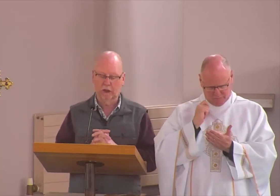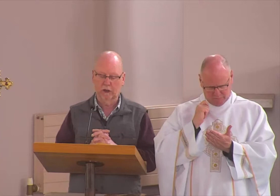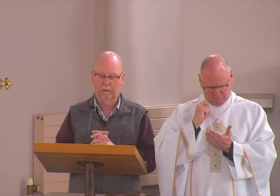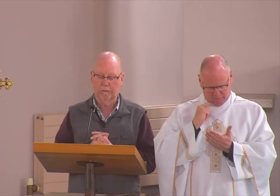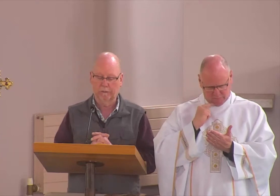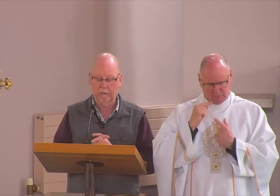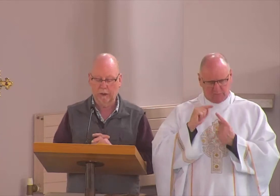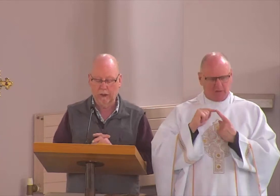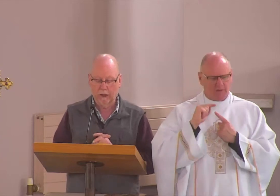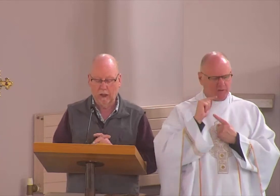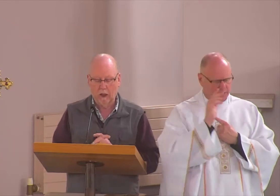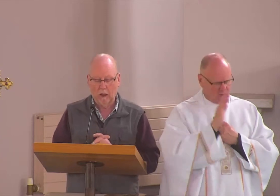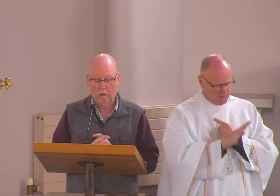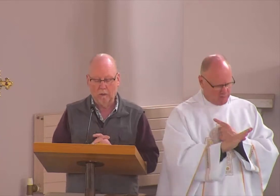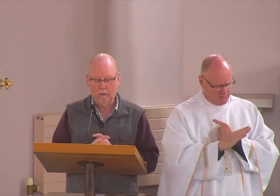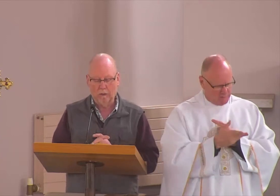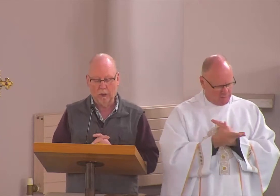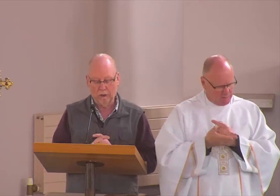message.